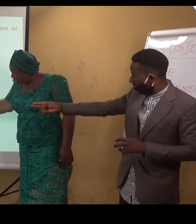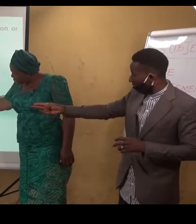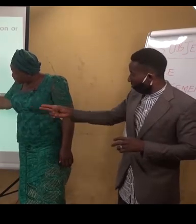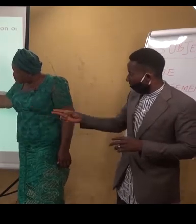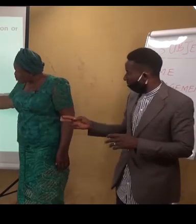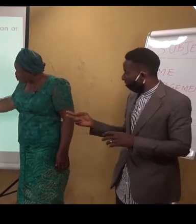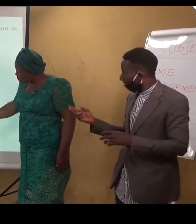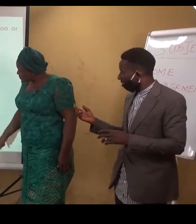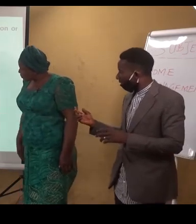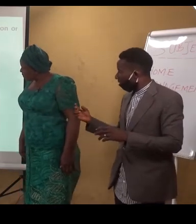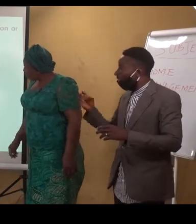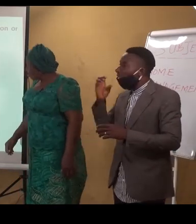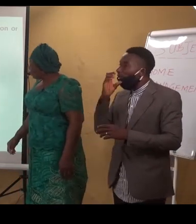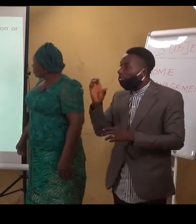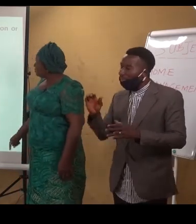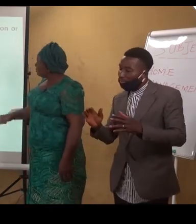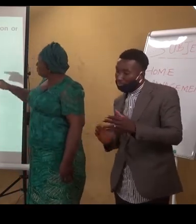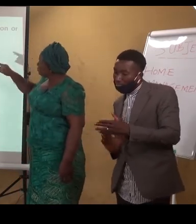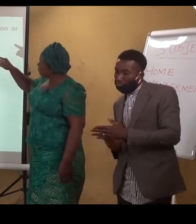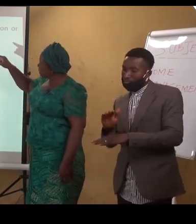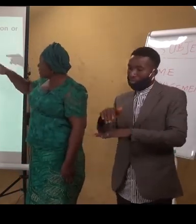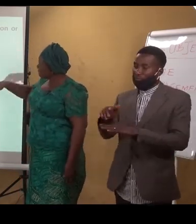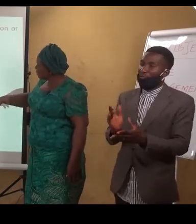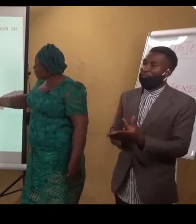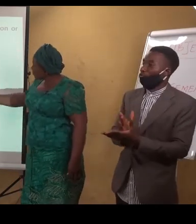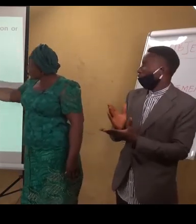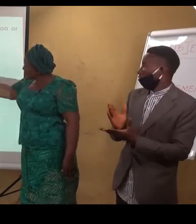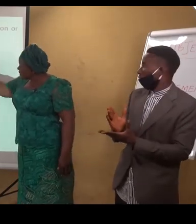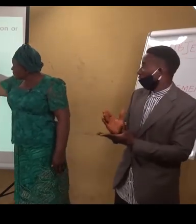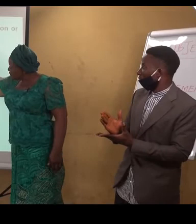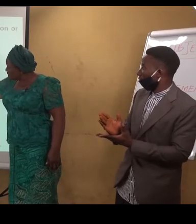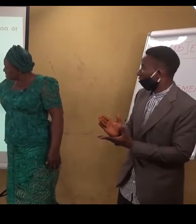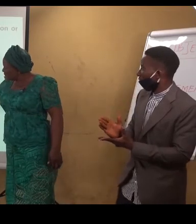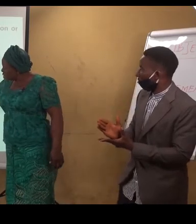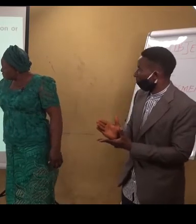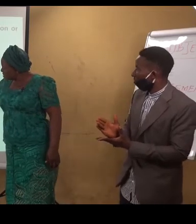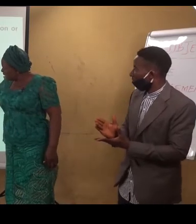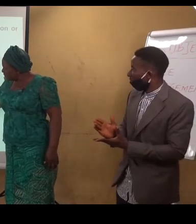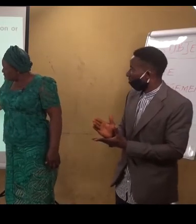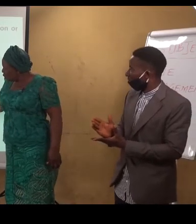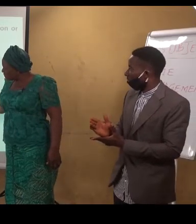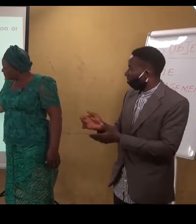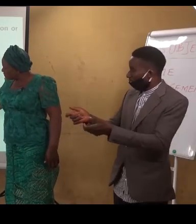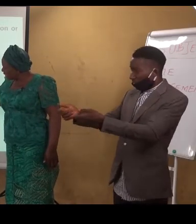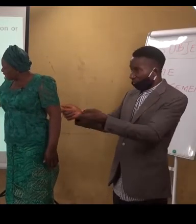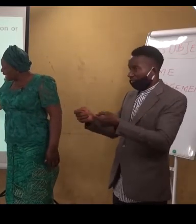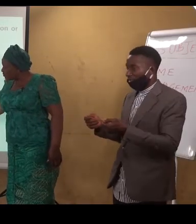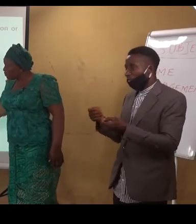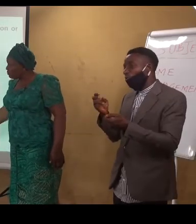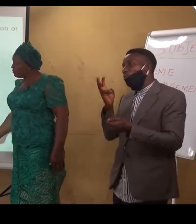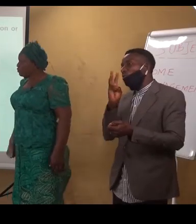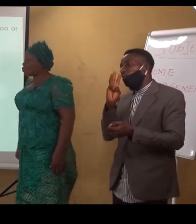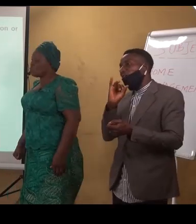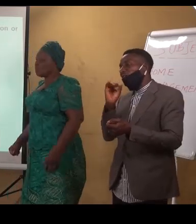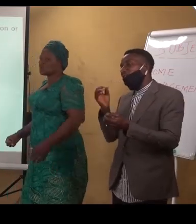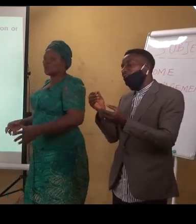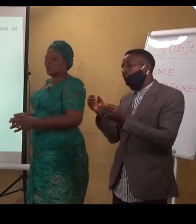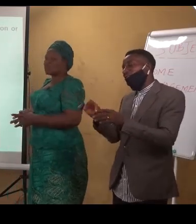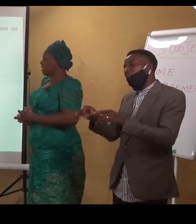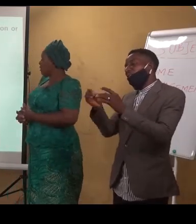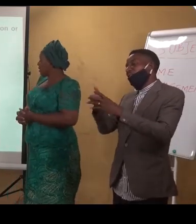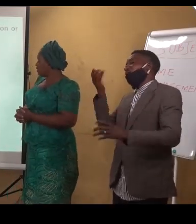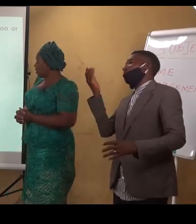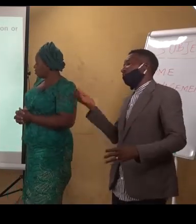The heat passes through. Freeze. The water is being what? Taken out from the food through